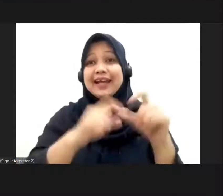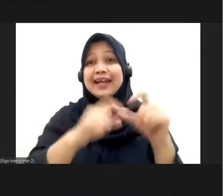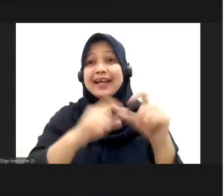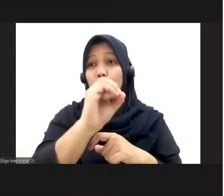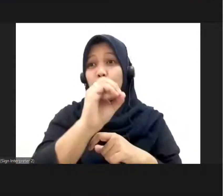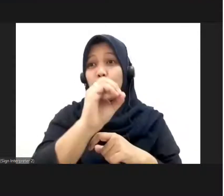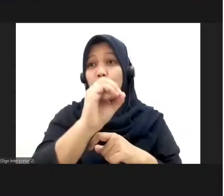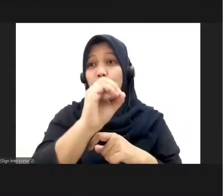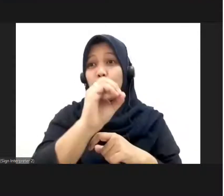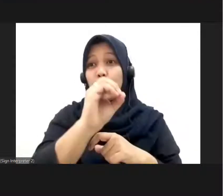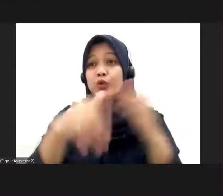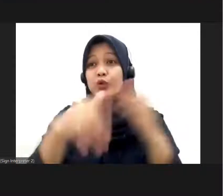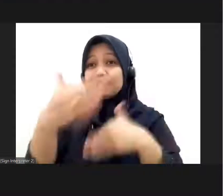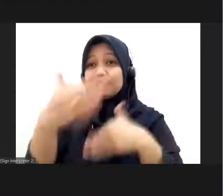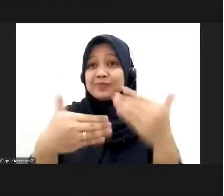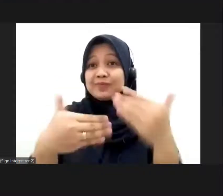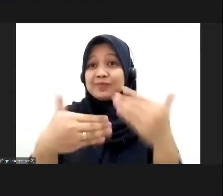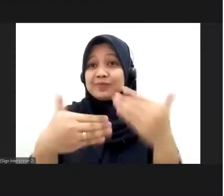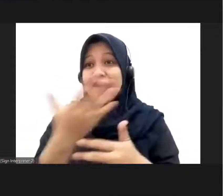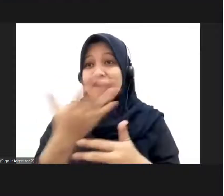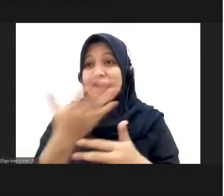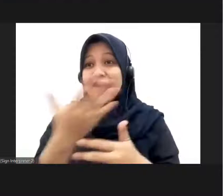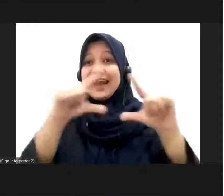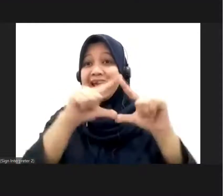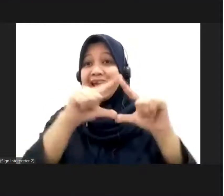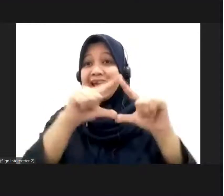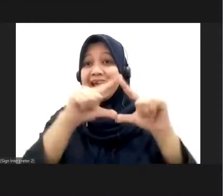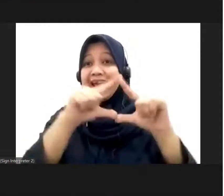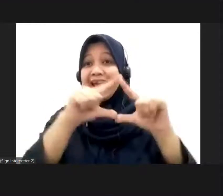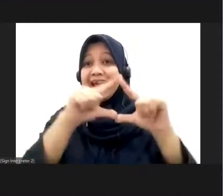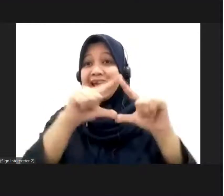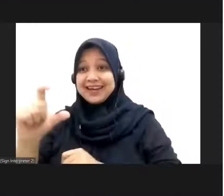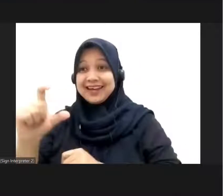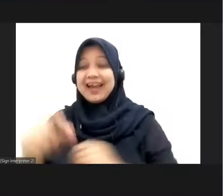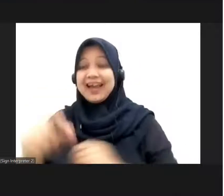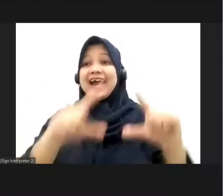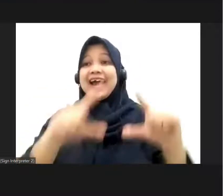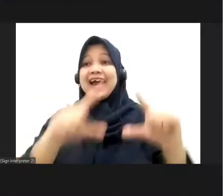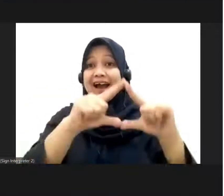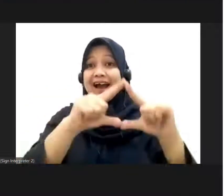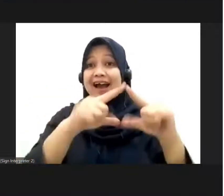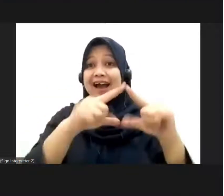an ABC. A, number one, A is